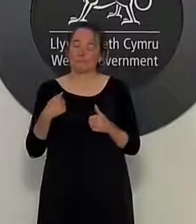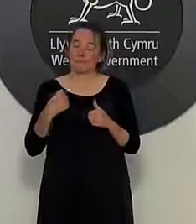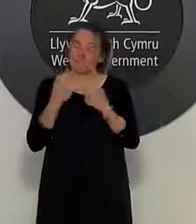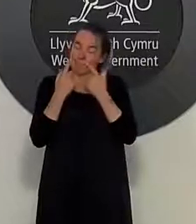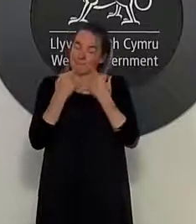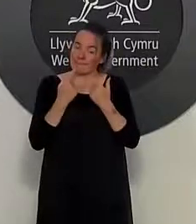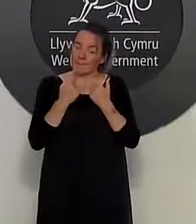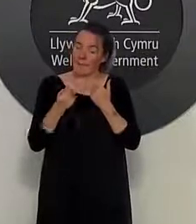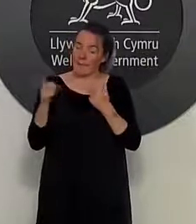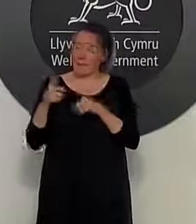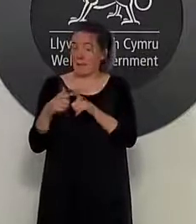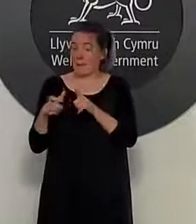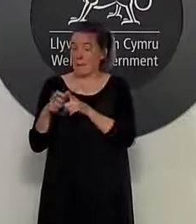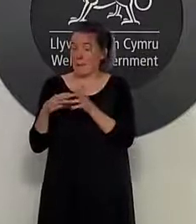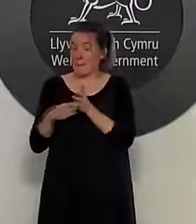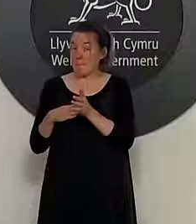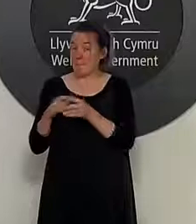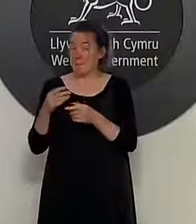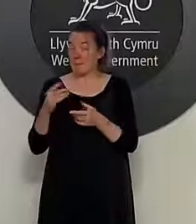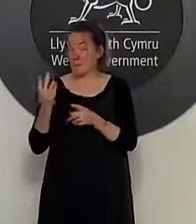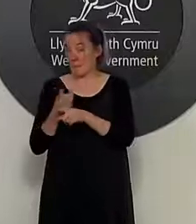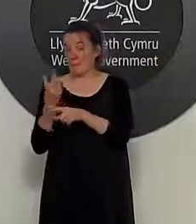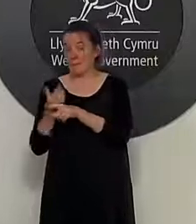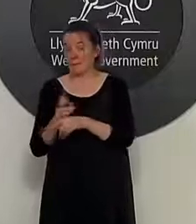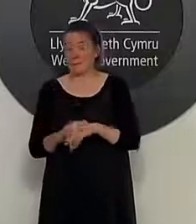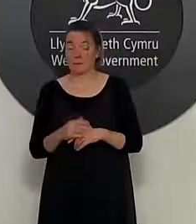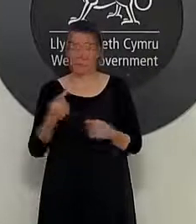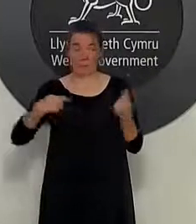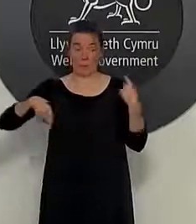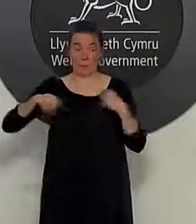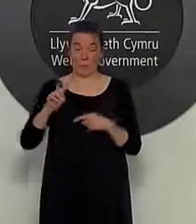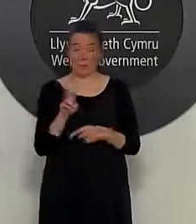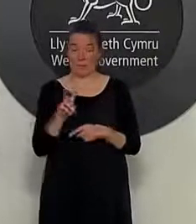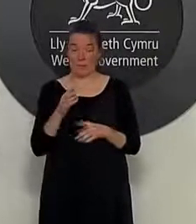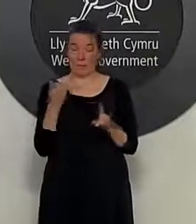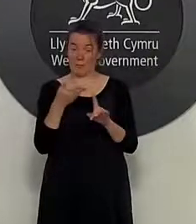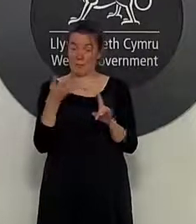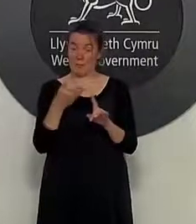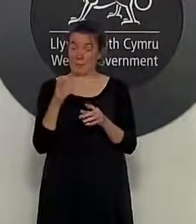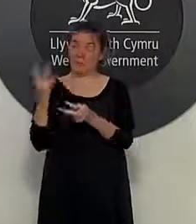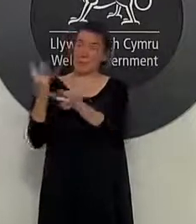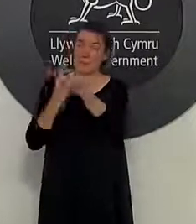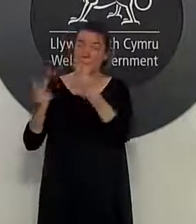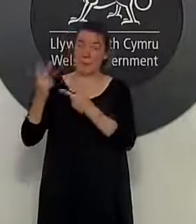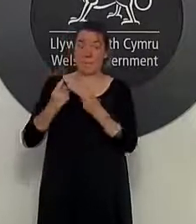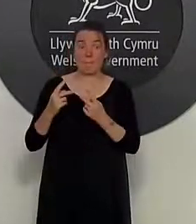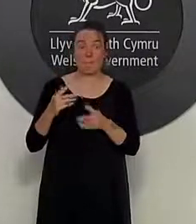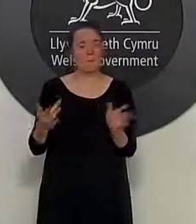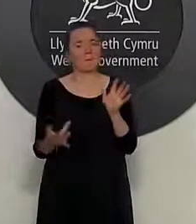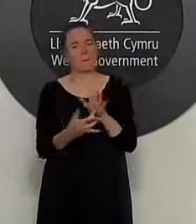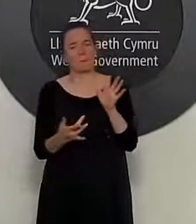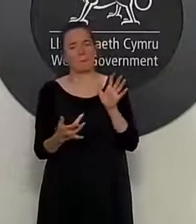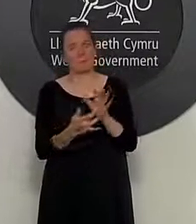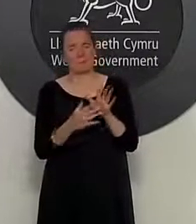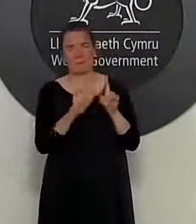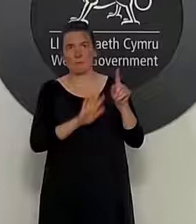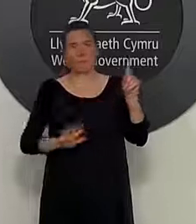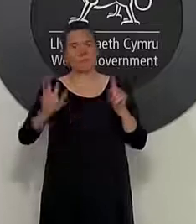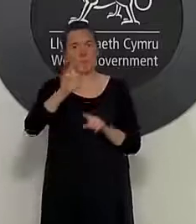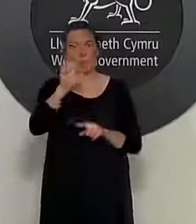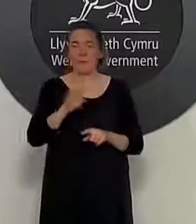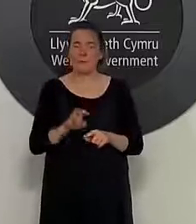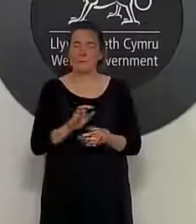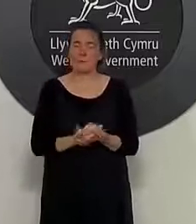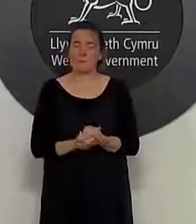heard Adam repeat it, that we recognise the importance of tourism in many parts of Wales and in